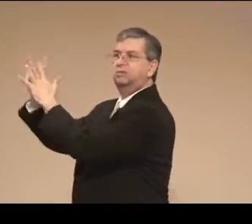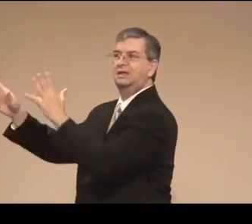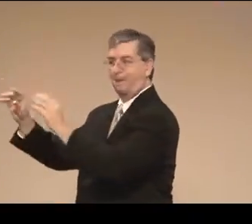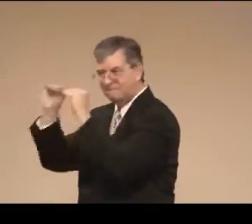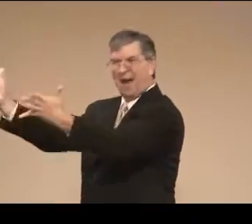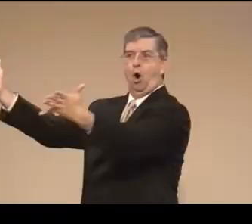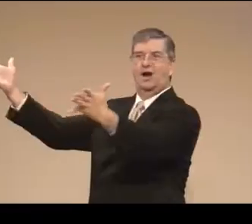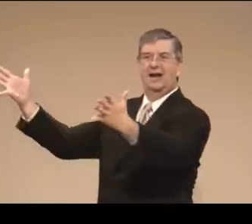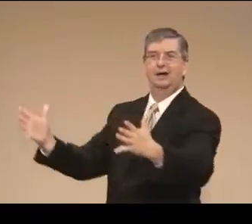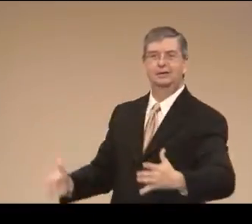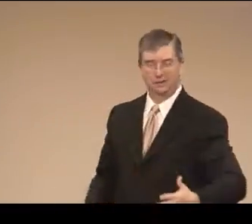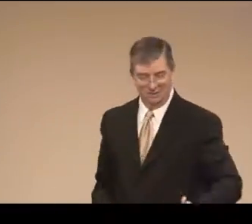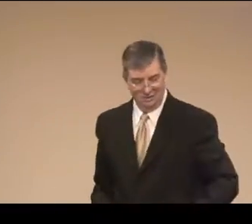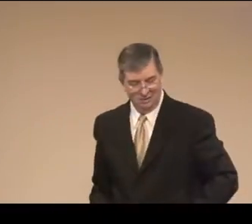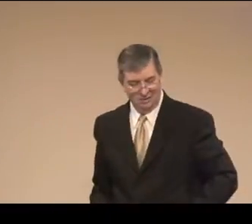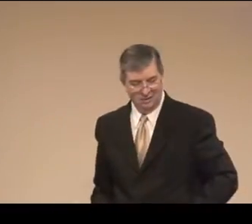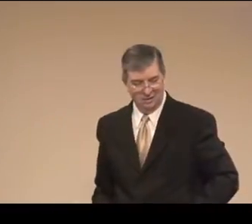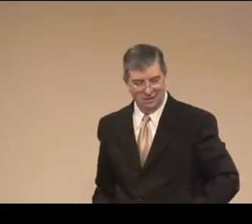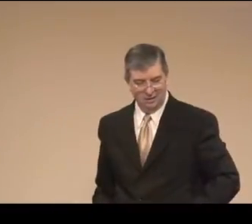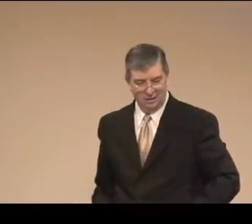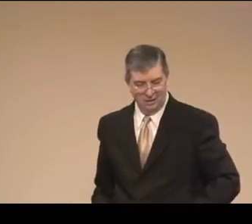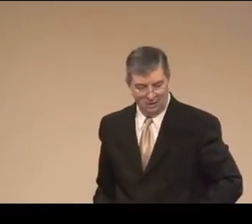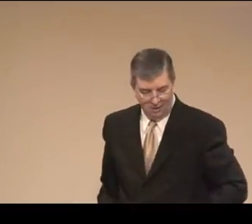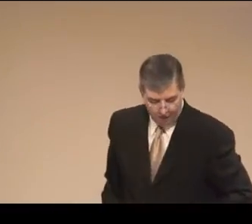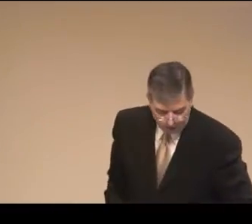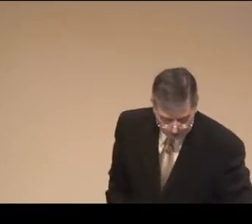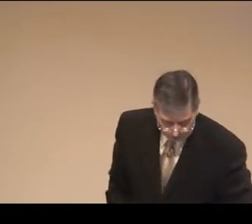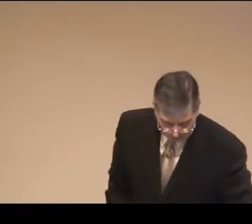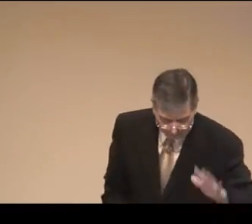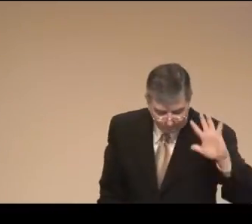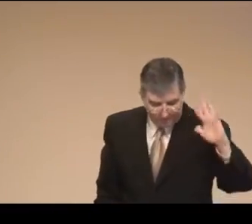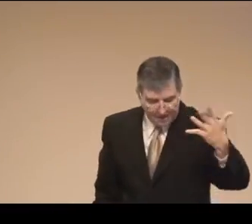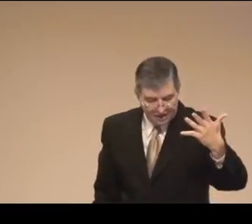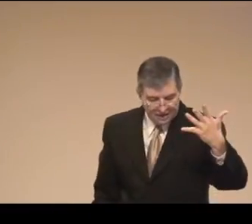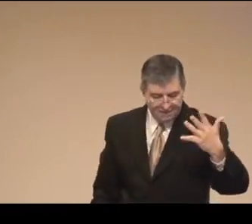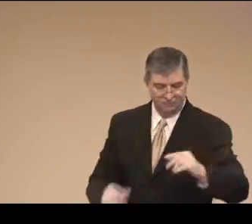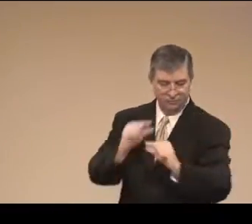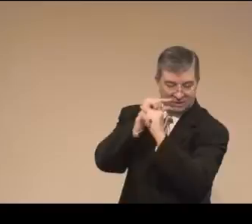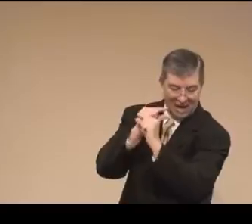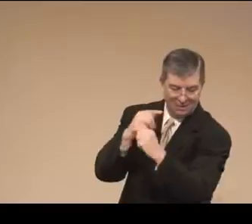Israelites would conquer and hold the land of Israel again.